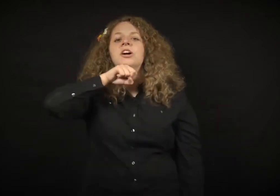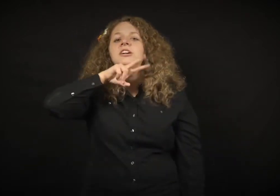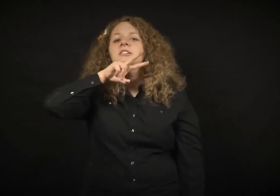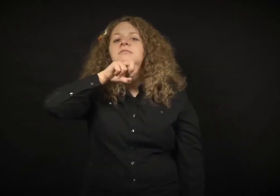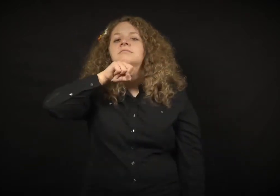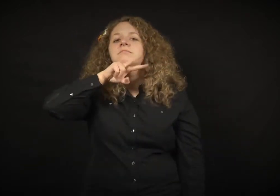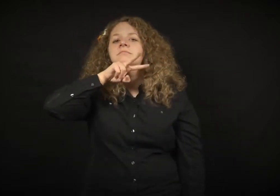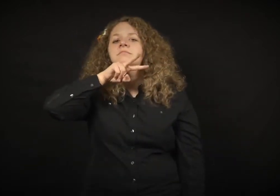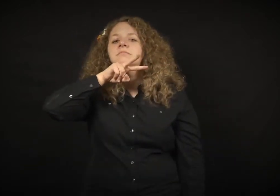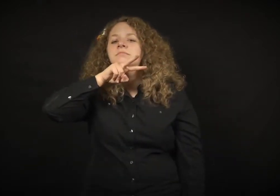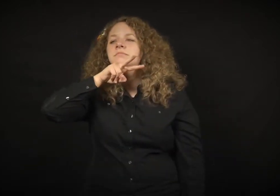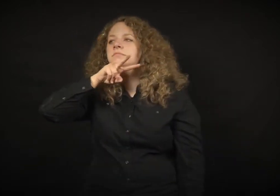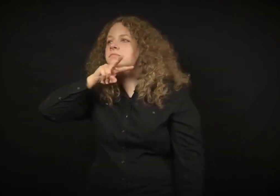Frog